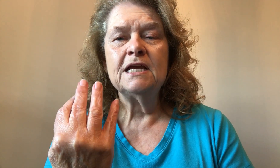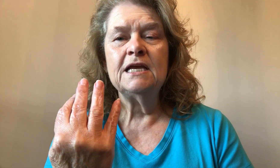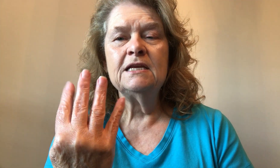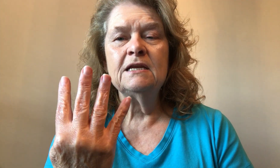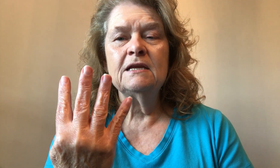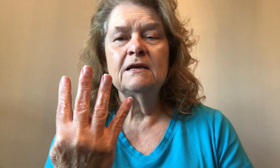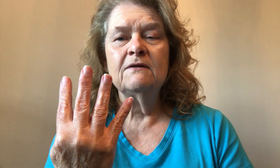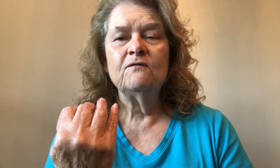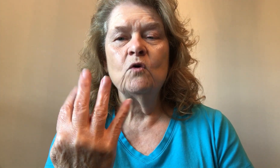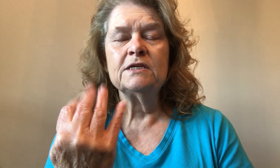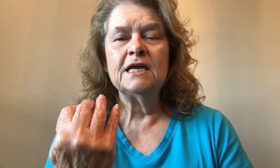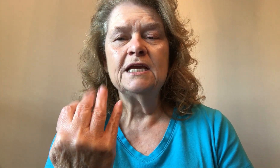14, 14,